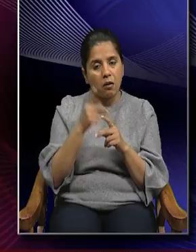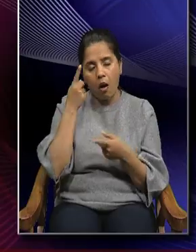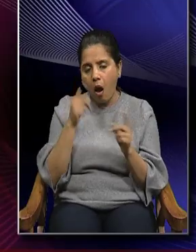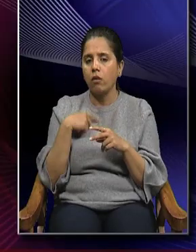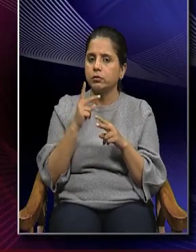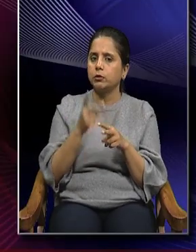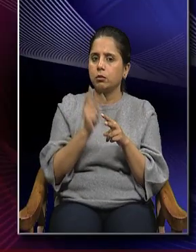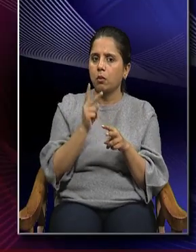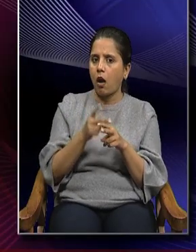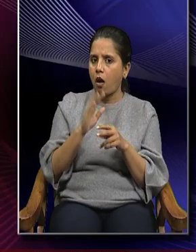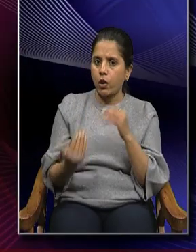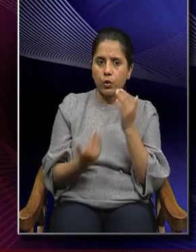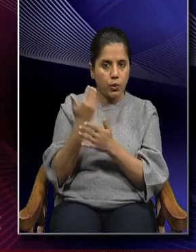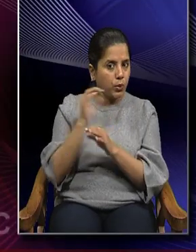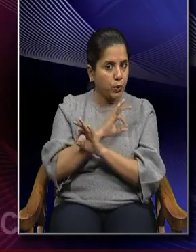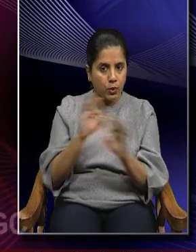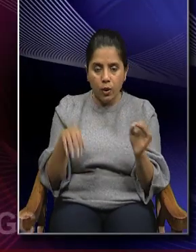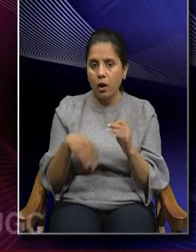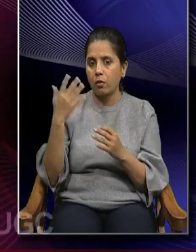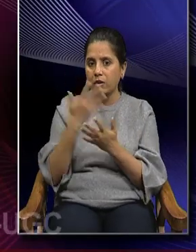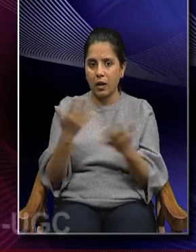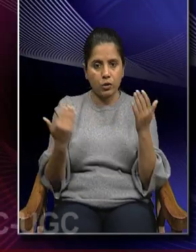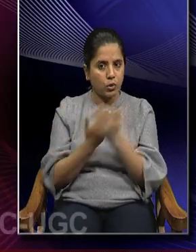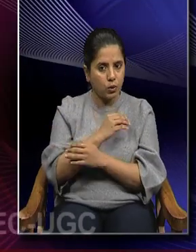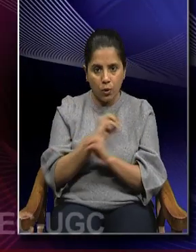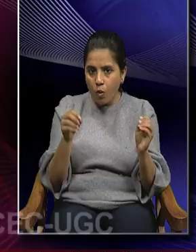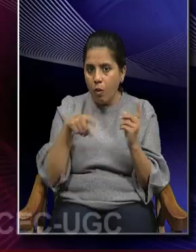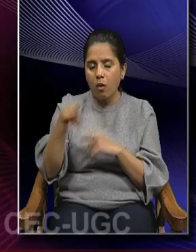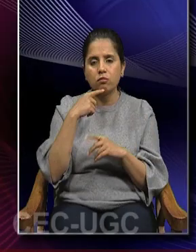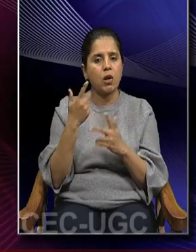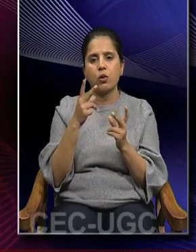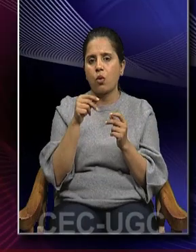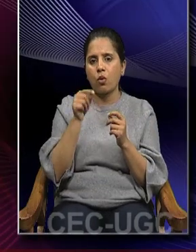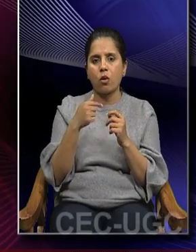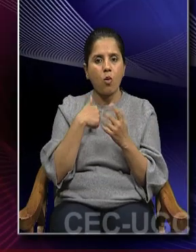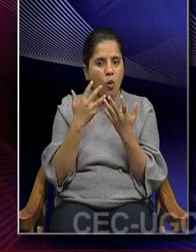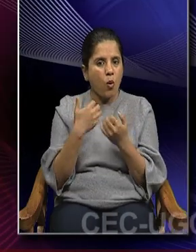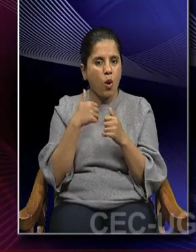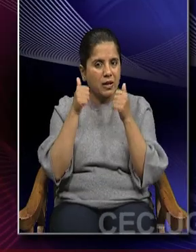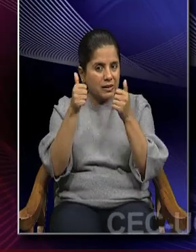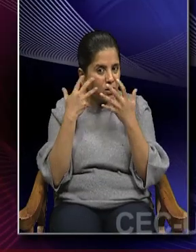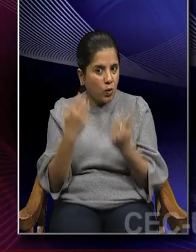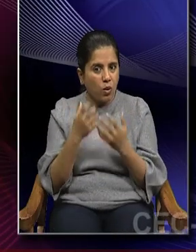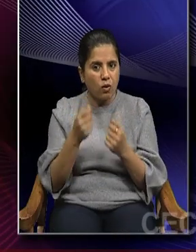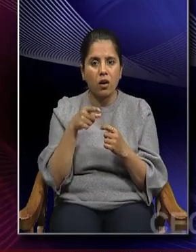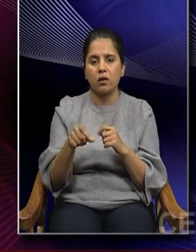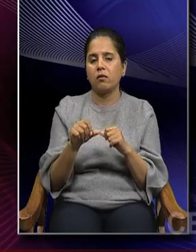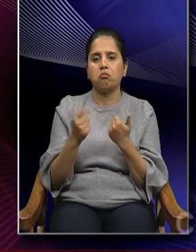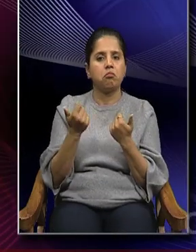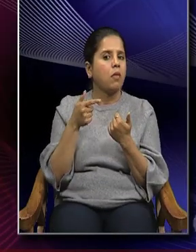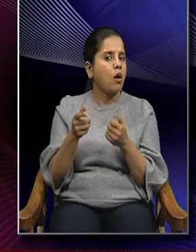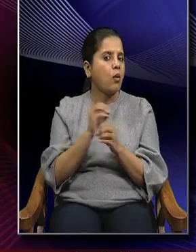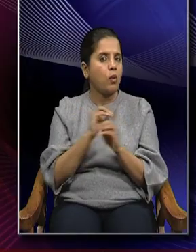strategy, you carry on with the same product, of course, you are not going to get the desired results what you are supposed to